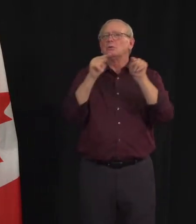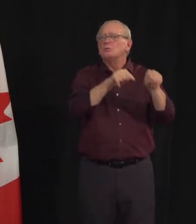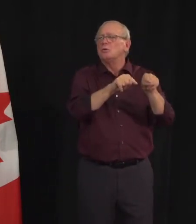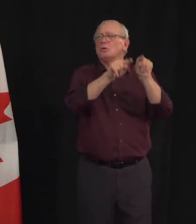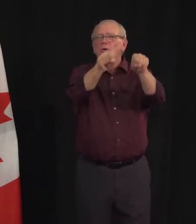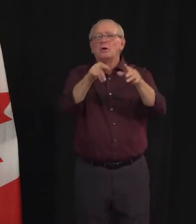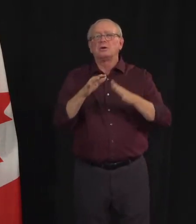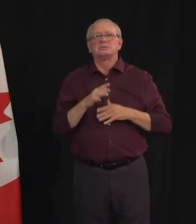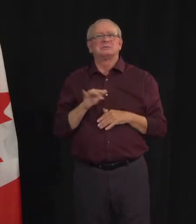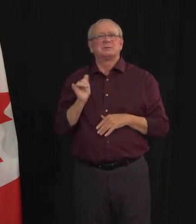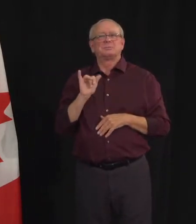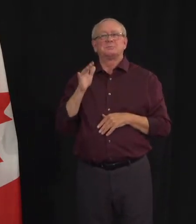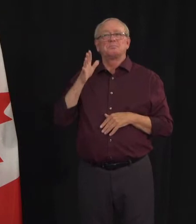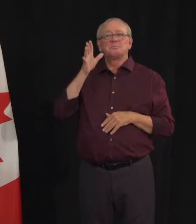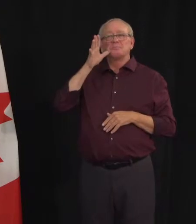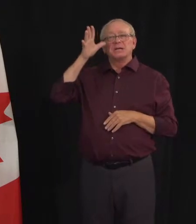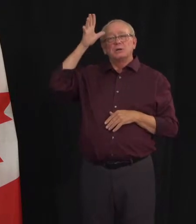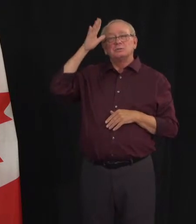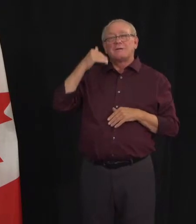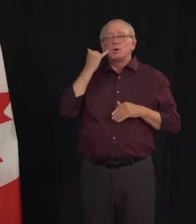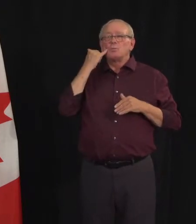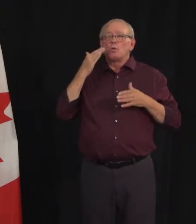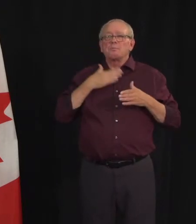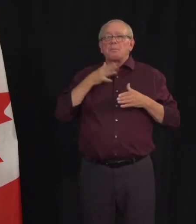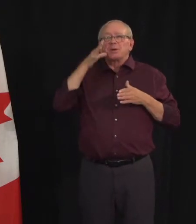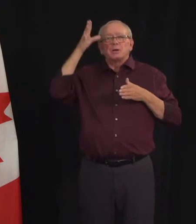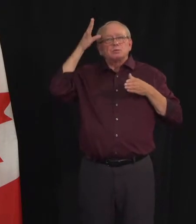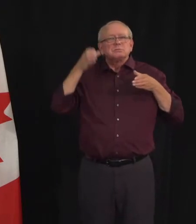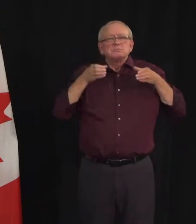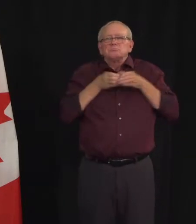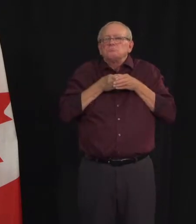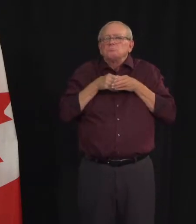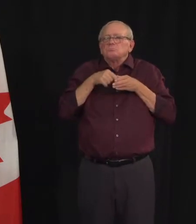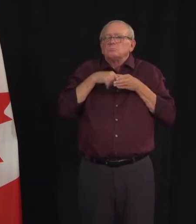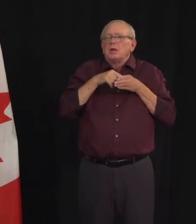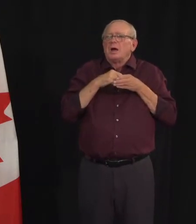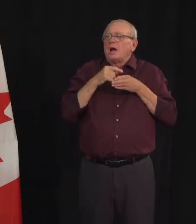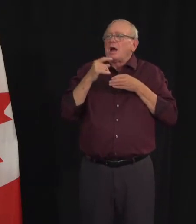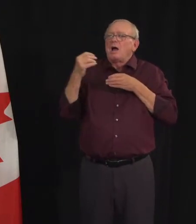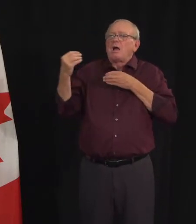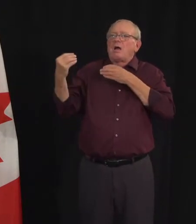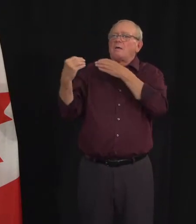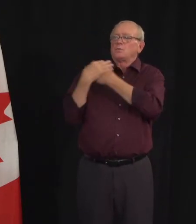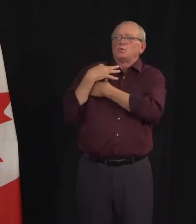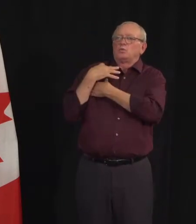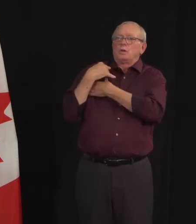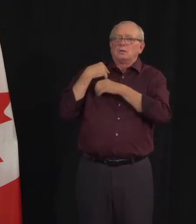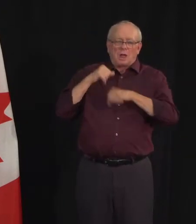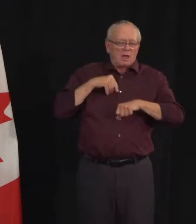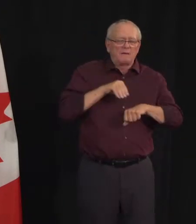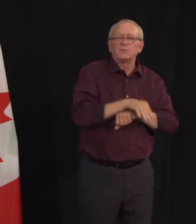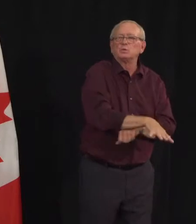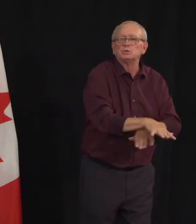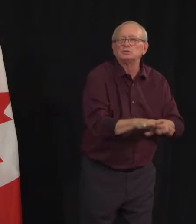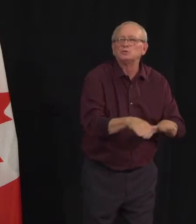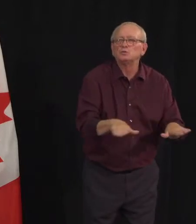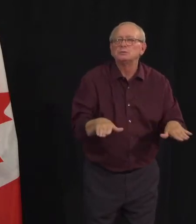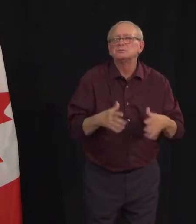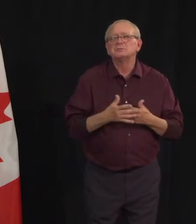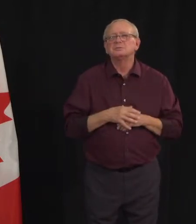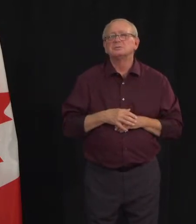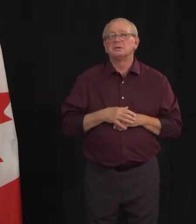schools starting, I have made a recommendation that parents might consider their more personal cohort, perhaps limiting